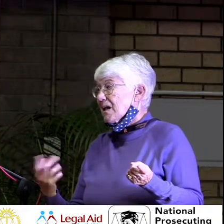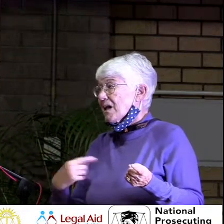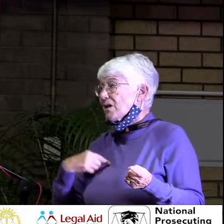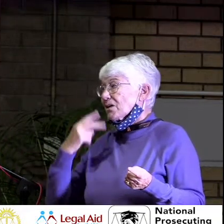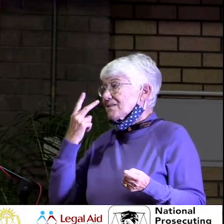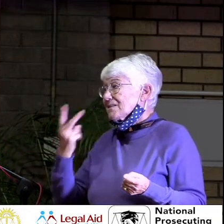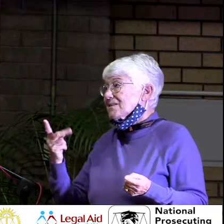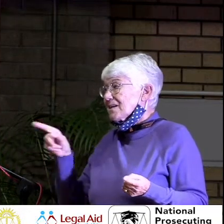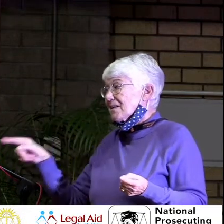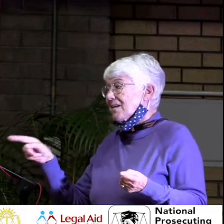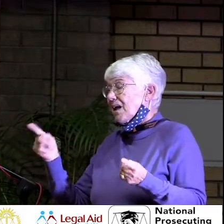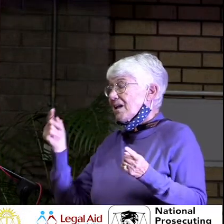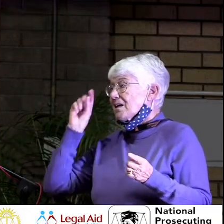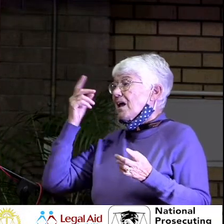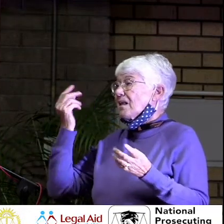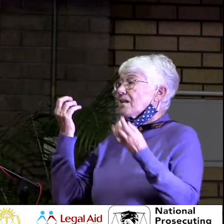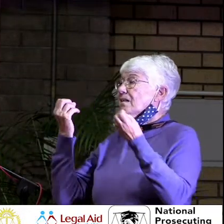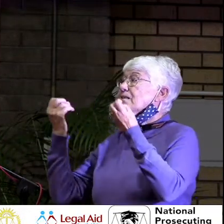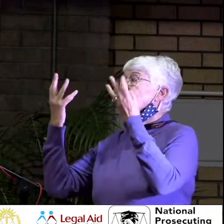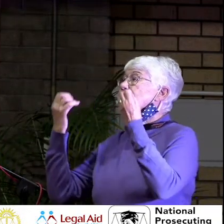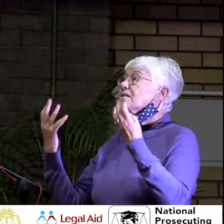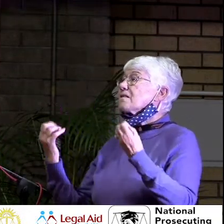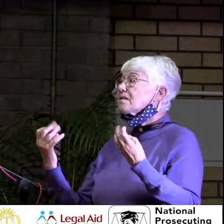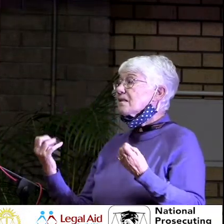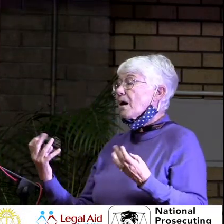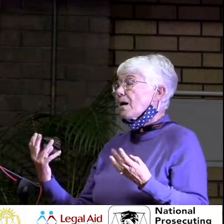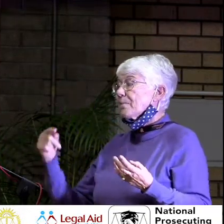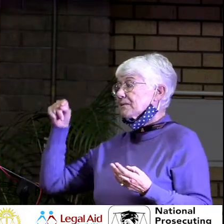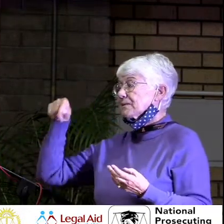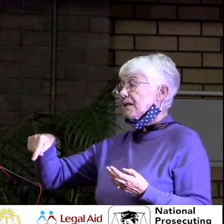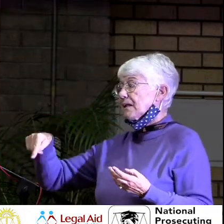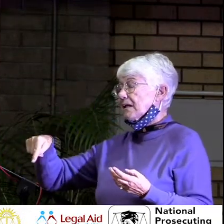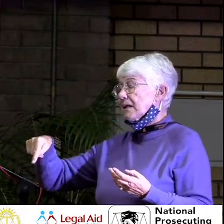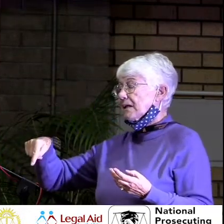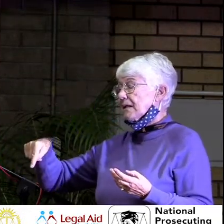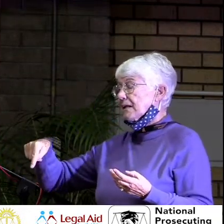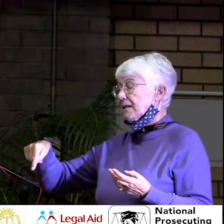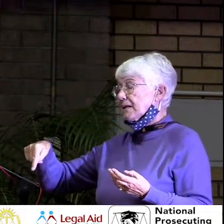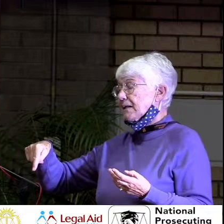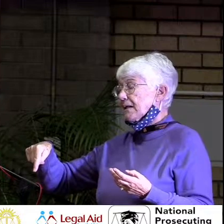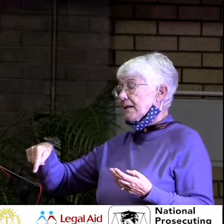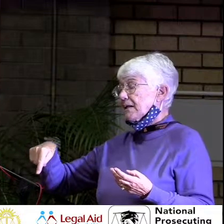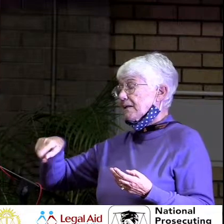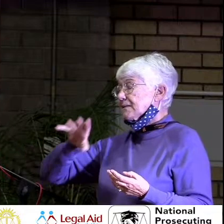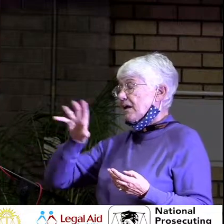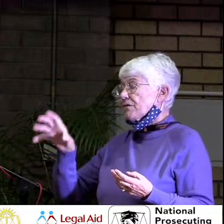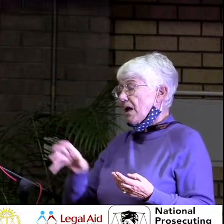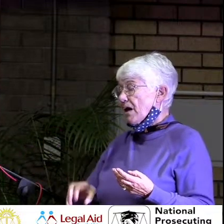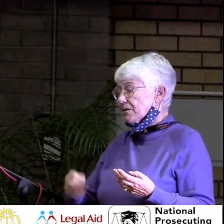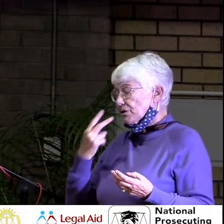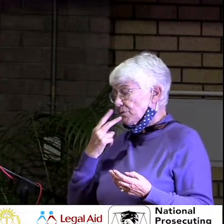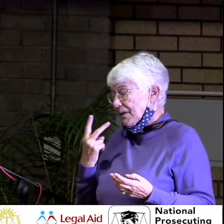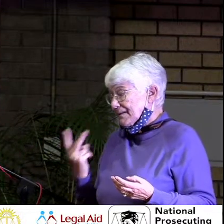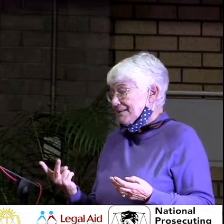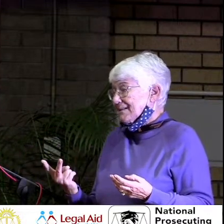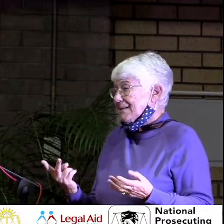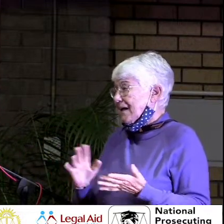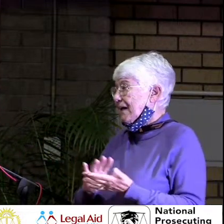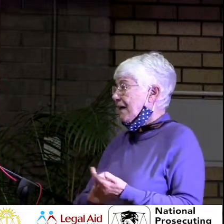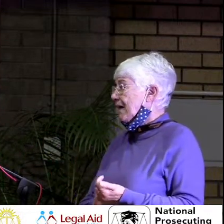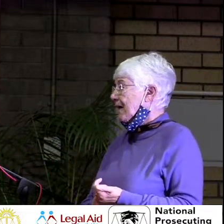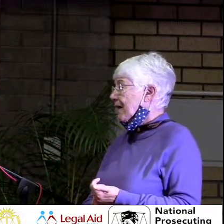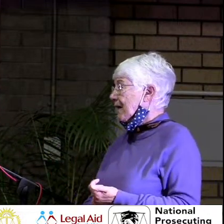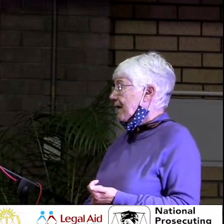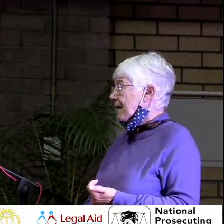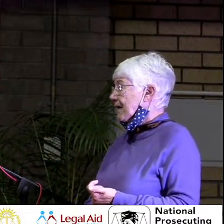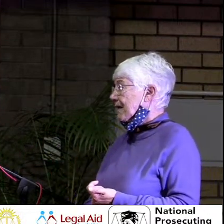in correctional services. The overall population, we have got males and females in our correctional centers. For